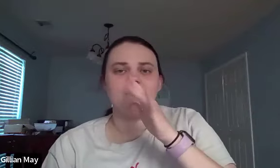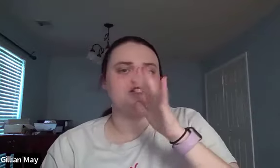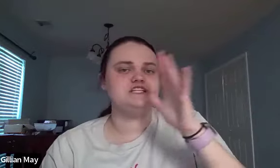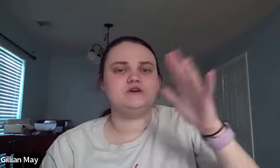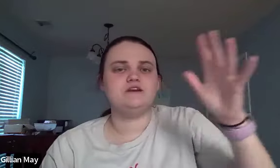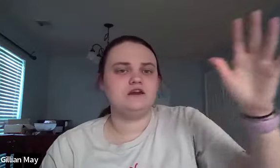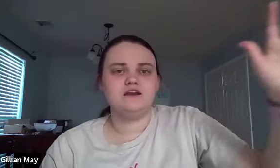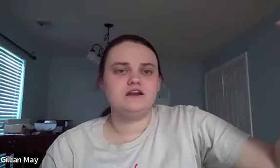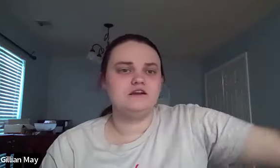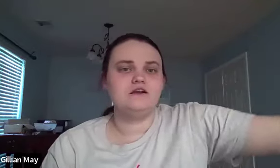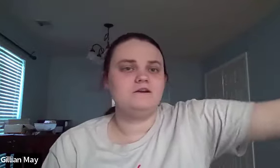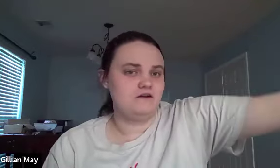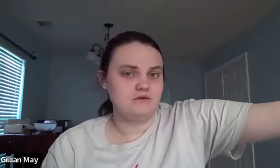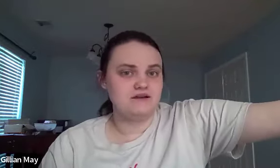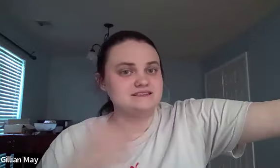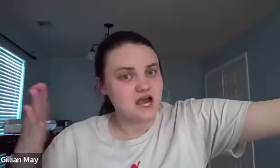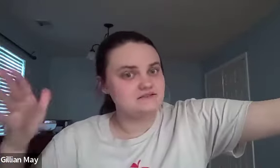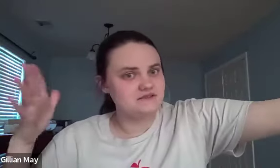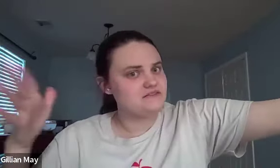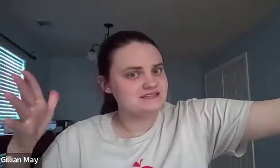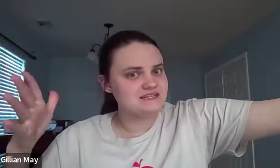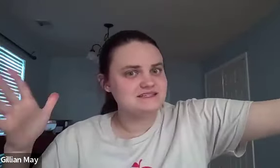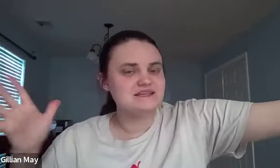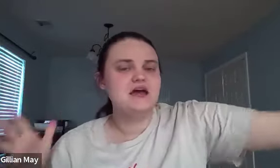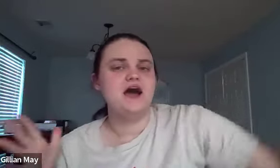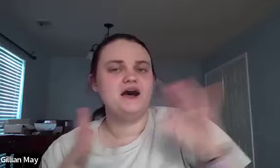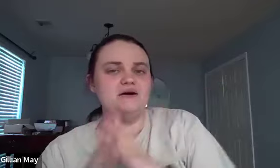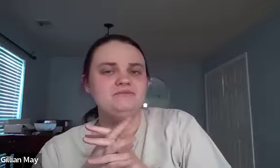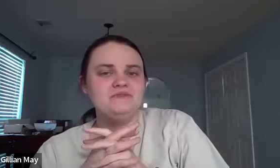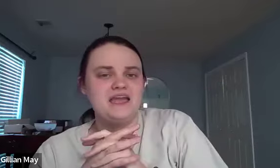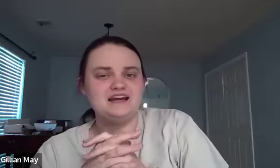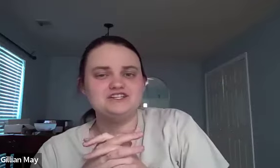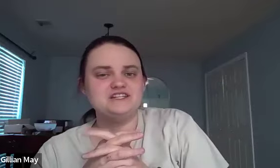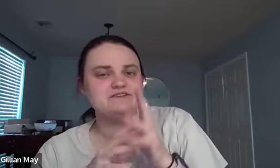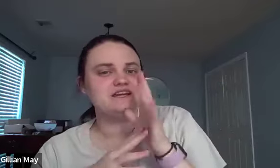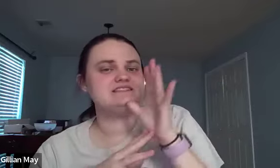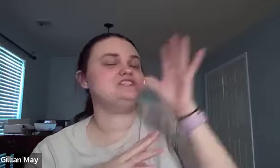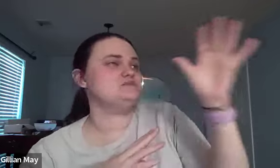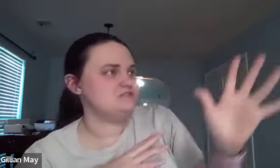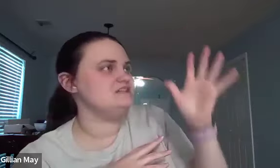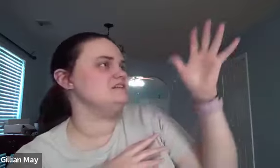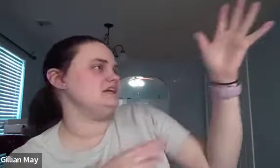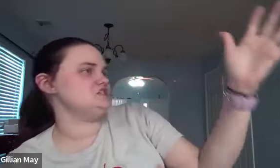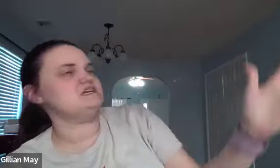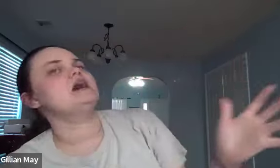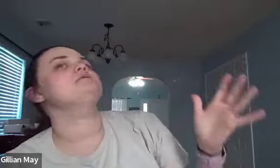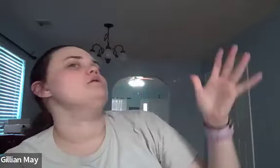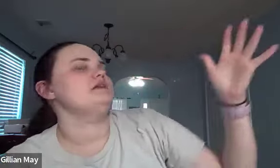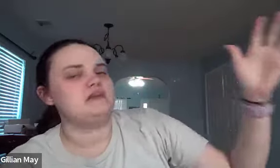gosh, she is great, great, great, great, great, great, great, great grandma. It's kind of like that sense. And I'll just never forget because they just pretended like it just kept going, like they